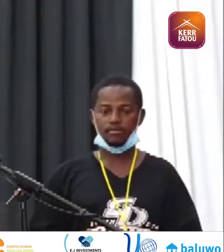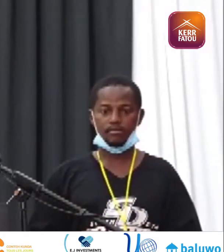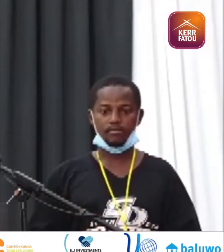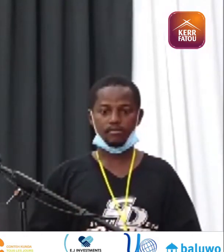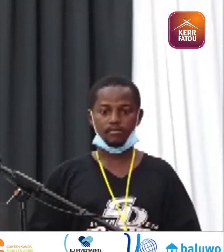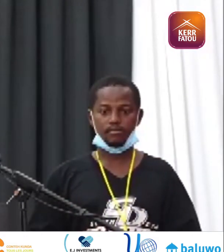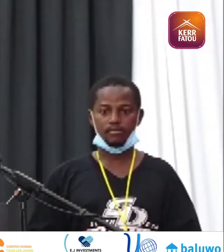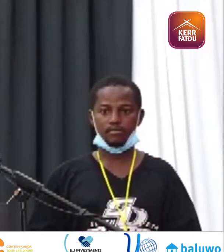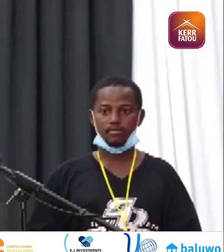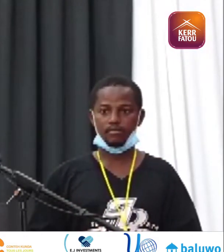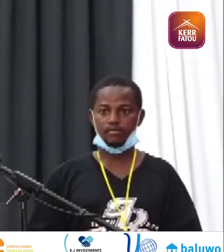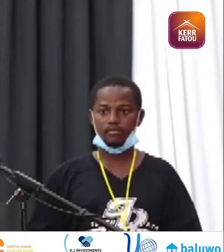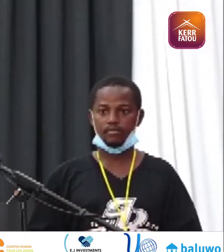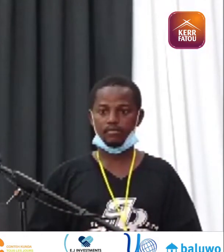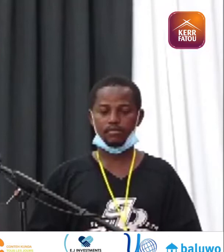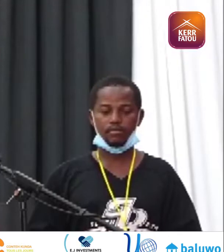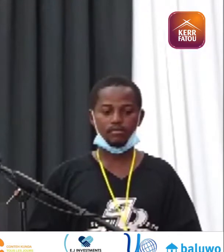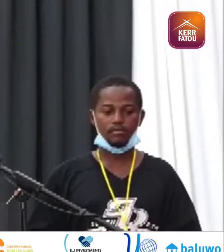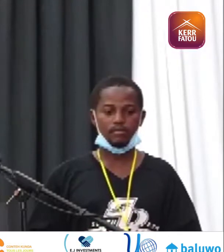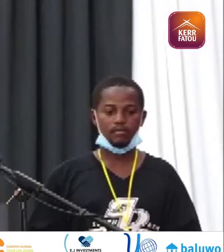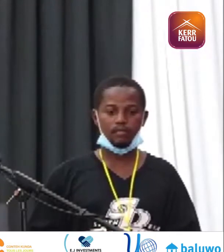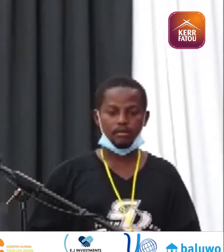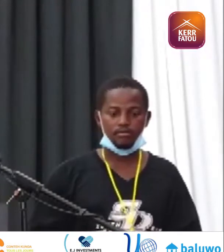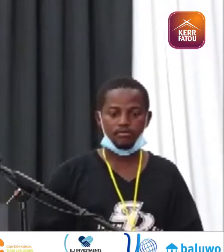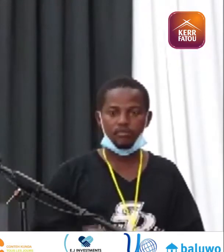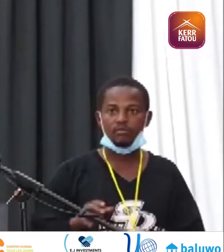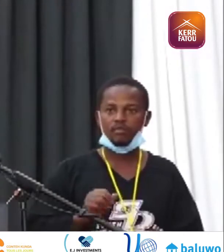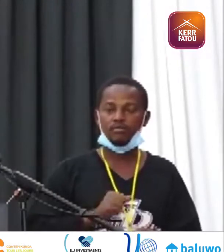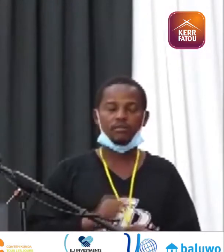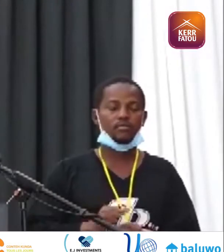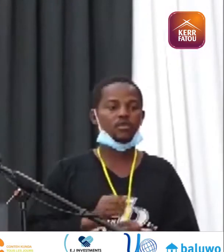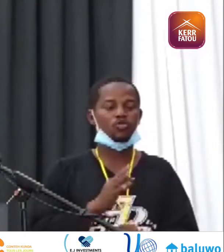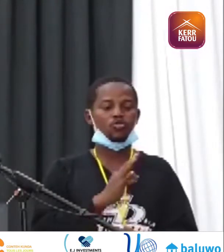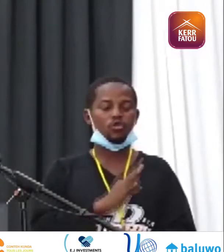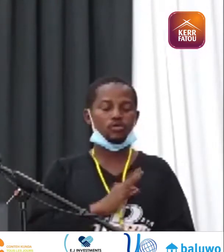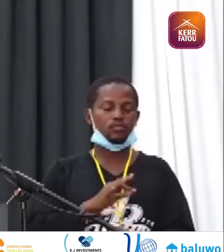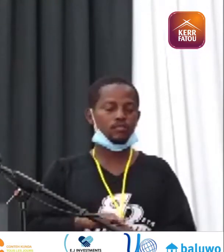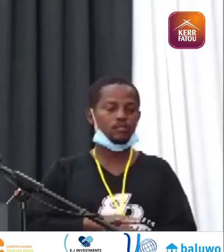and a completely flopped tourist season.